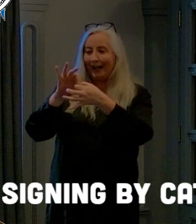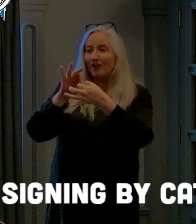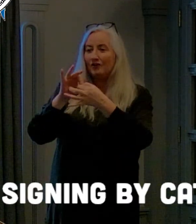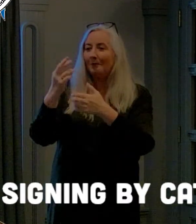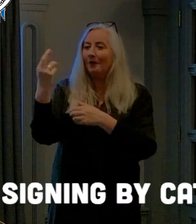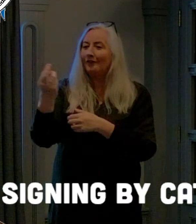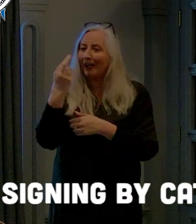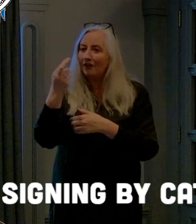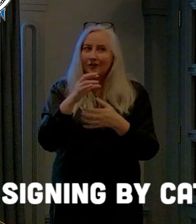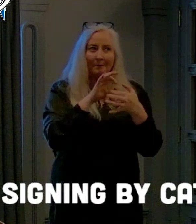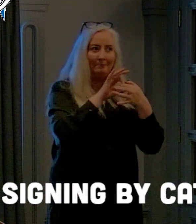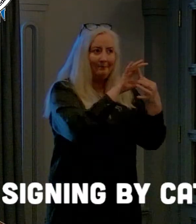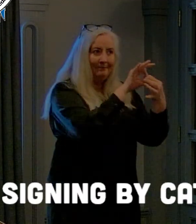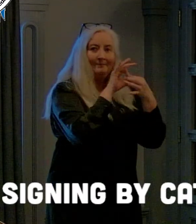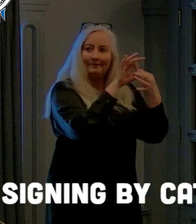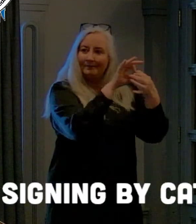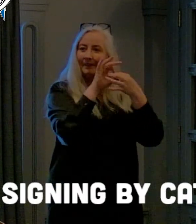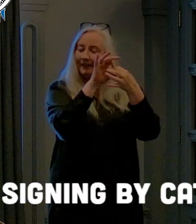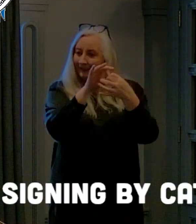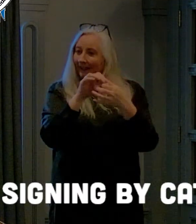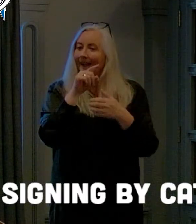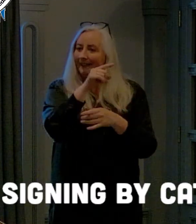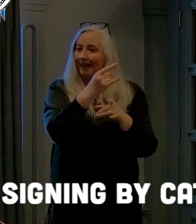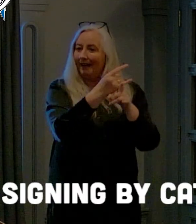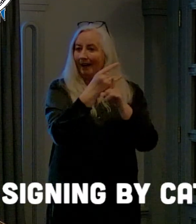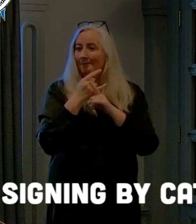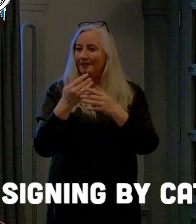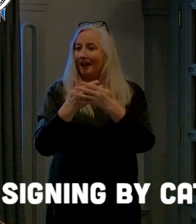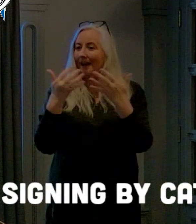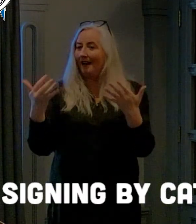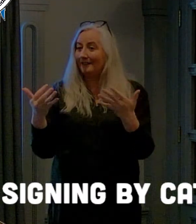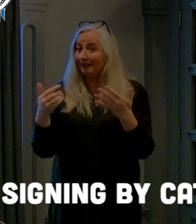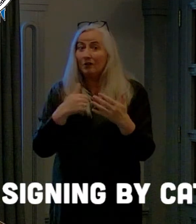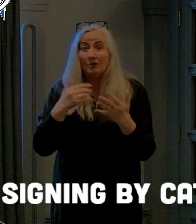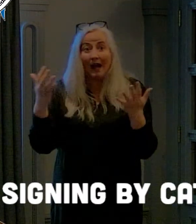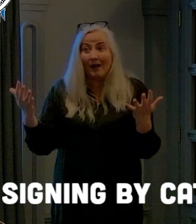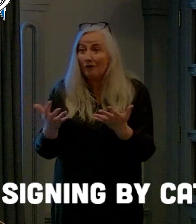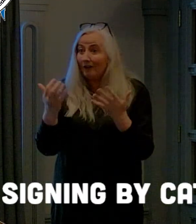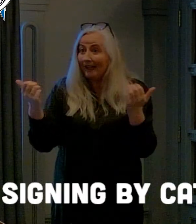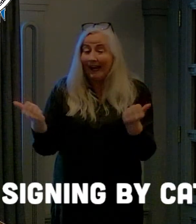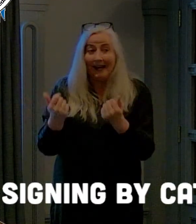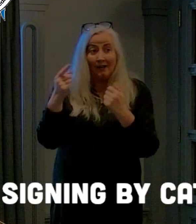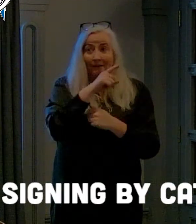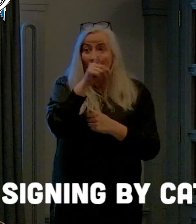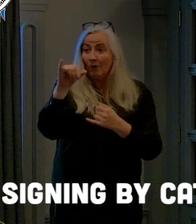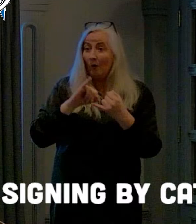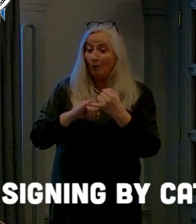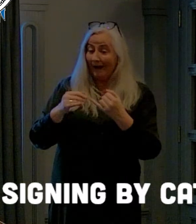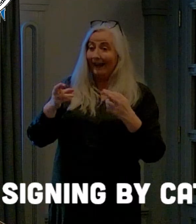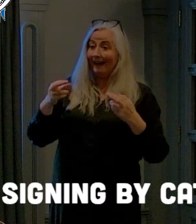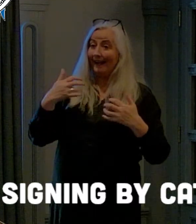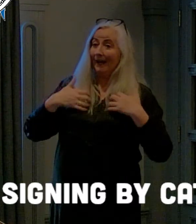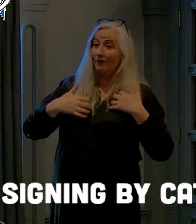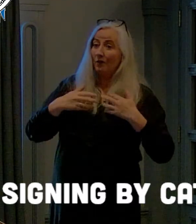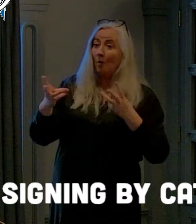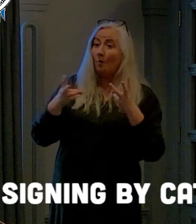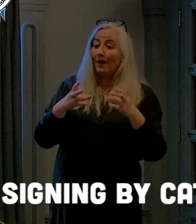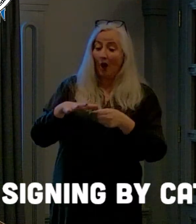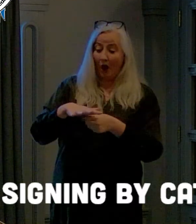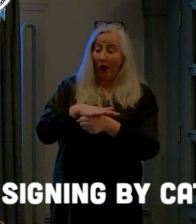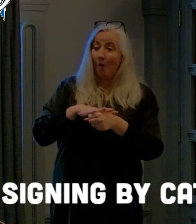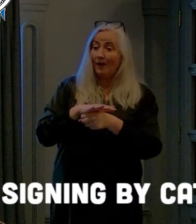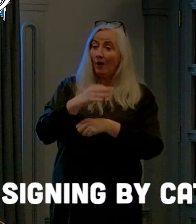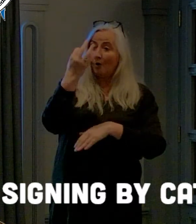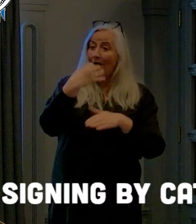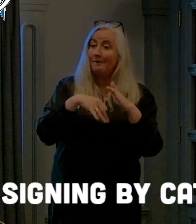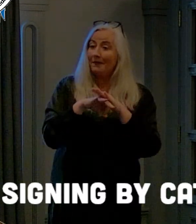really get things done as well. And I would encourage anyone who's interested in working in local government is to